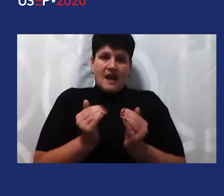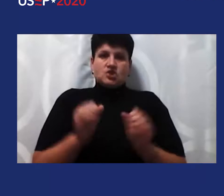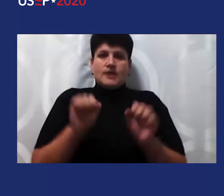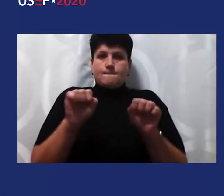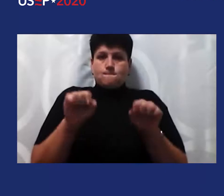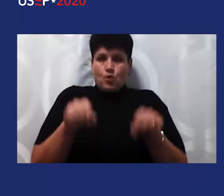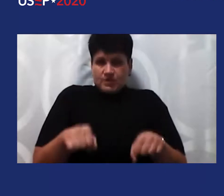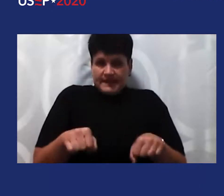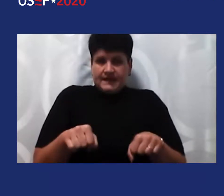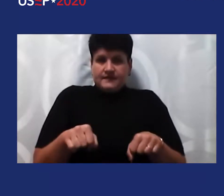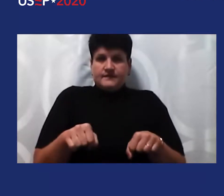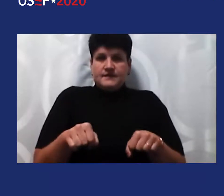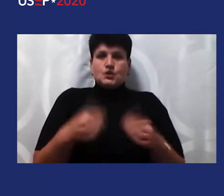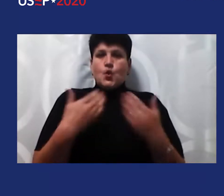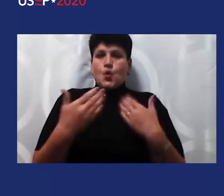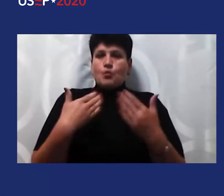have had their